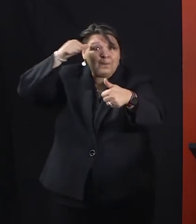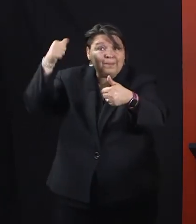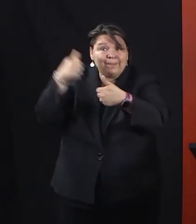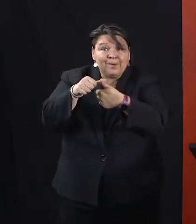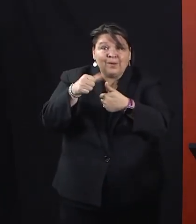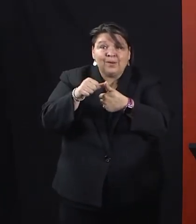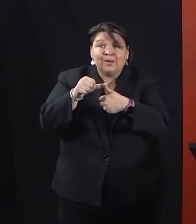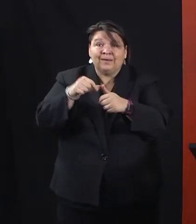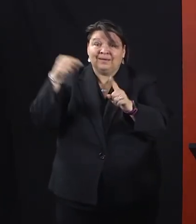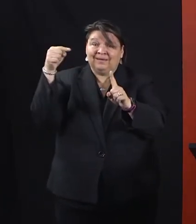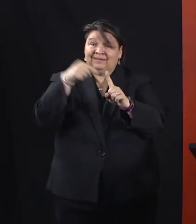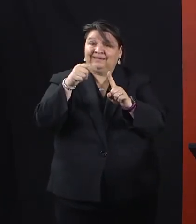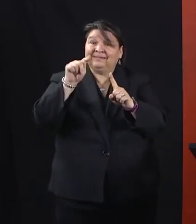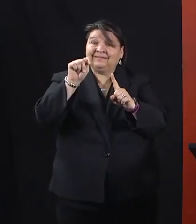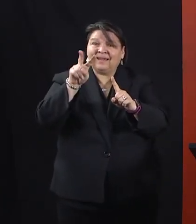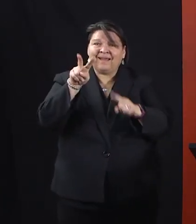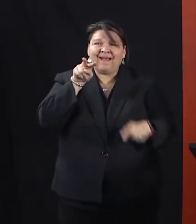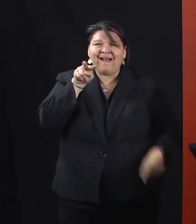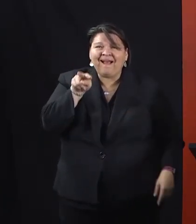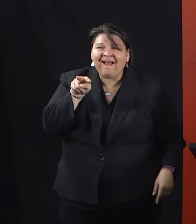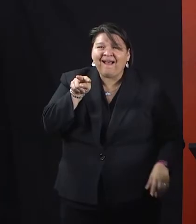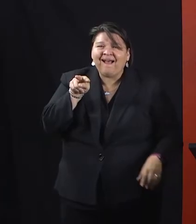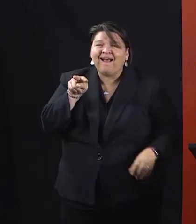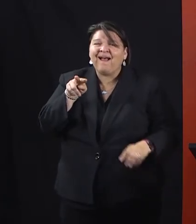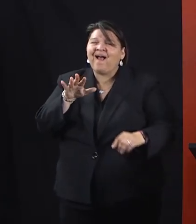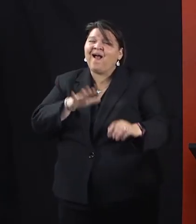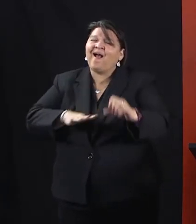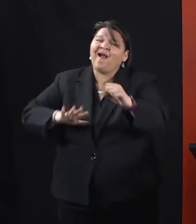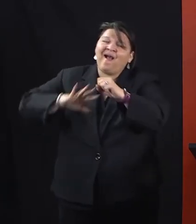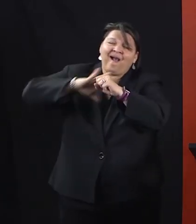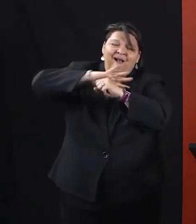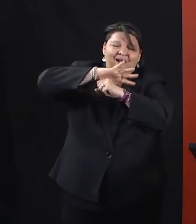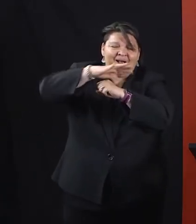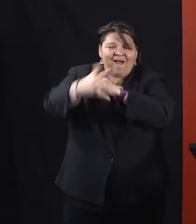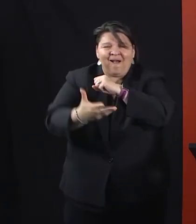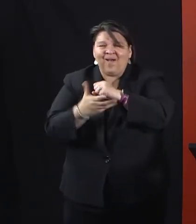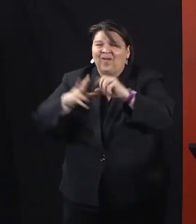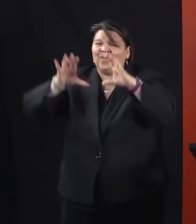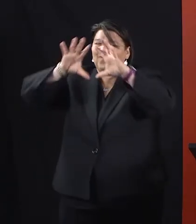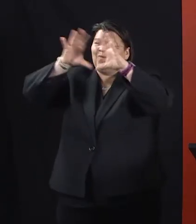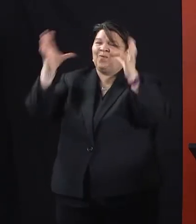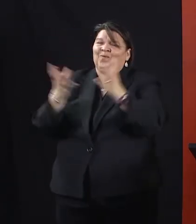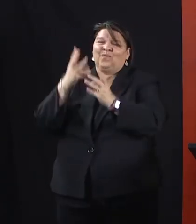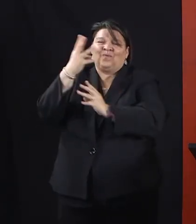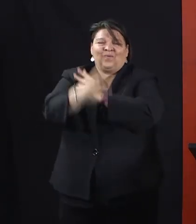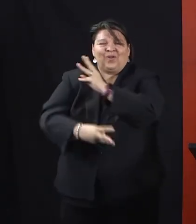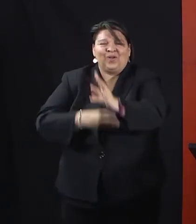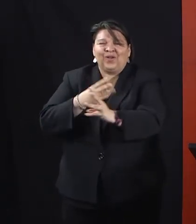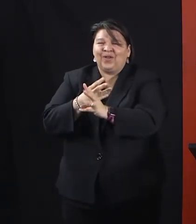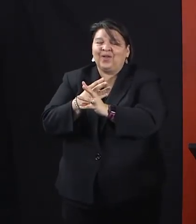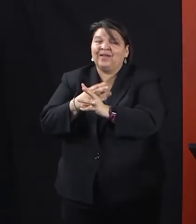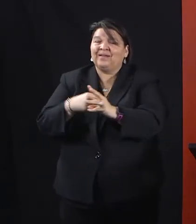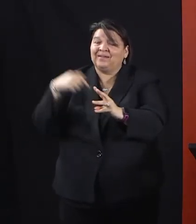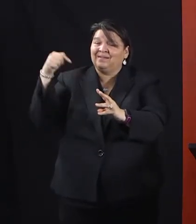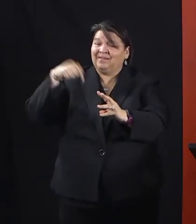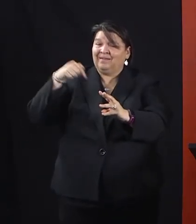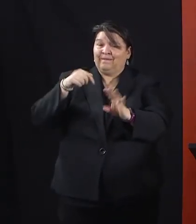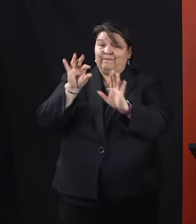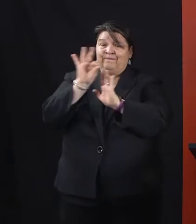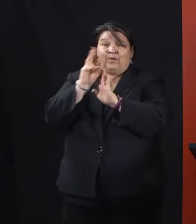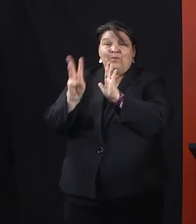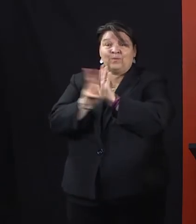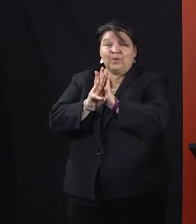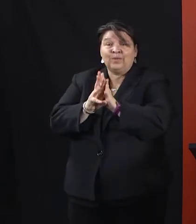too. Across the world, and indeed here in Fort Worth, cases have arisen and grown where faith communities have gathered.